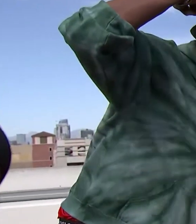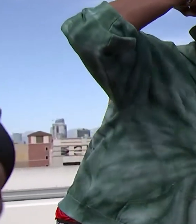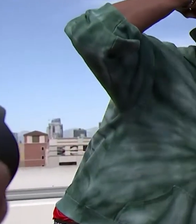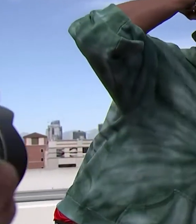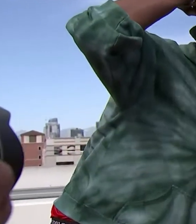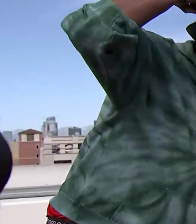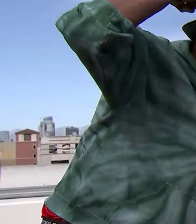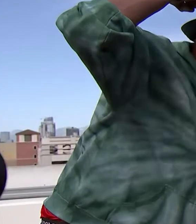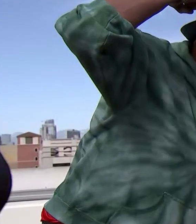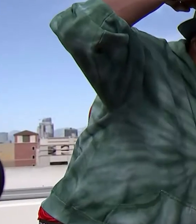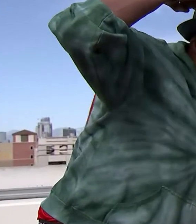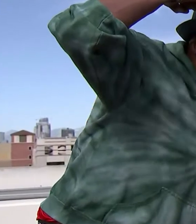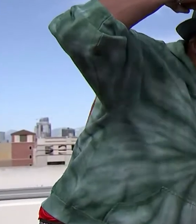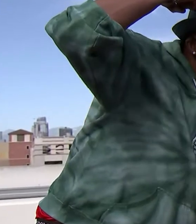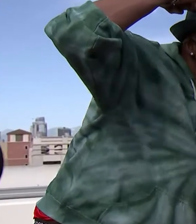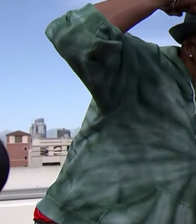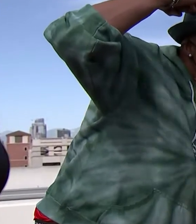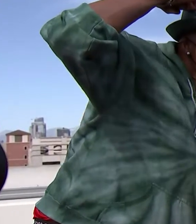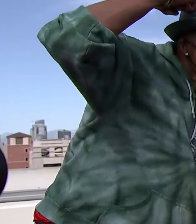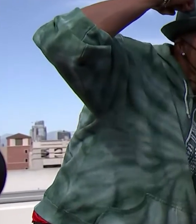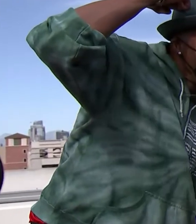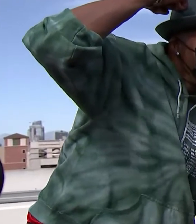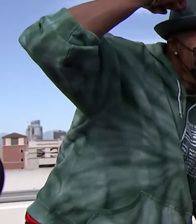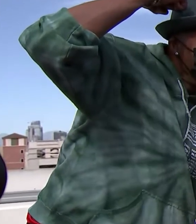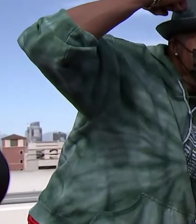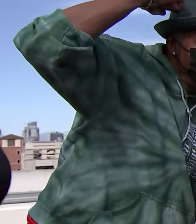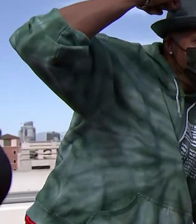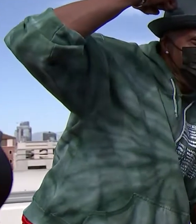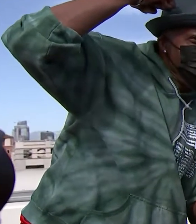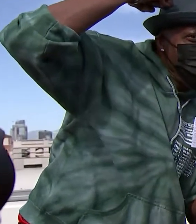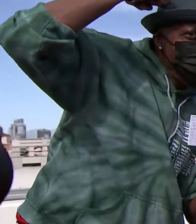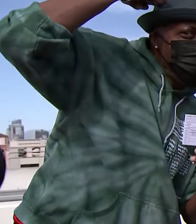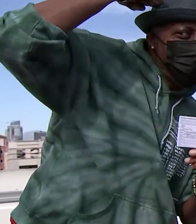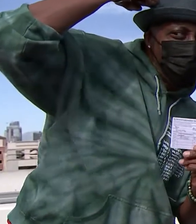arms, Arsenio. Oh, yeah. Hey. Okay, hold on, hold on.